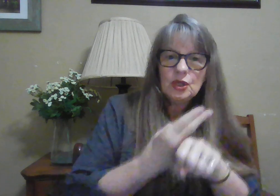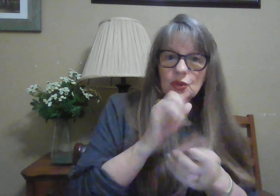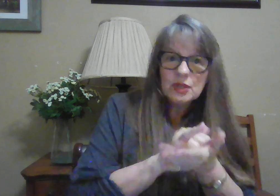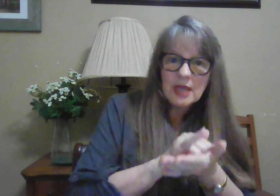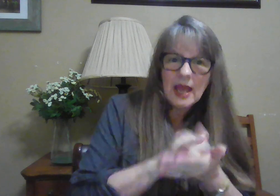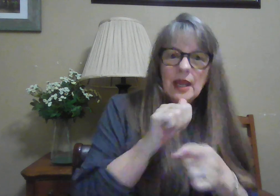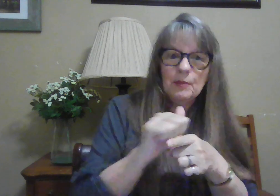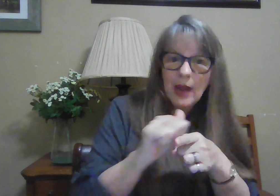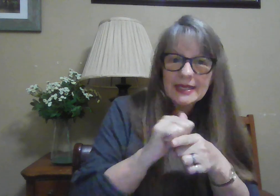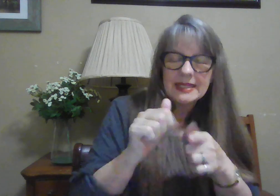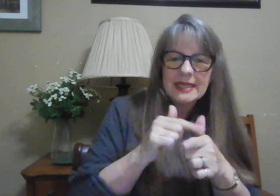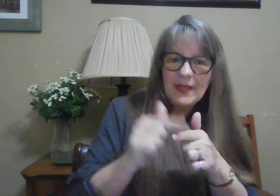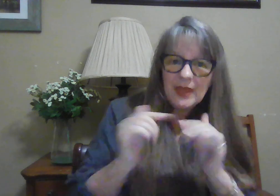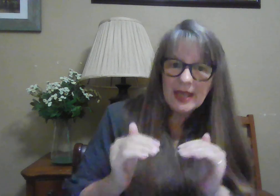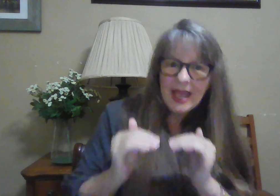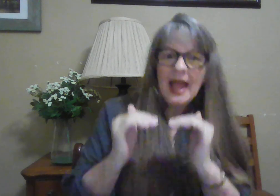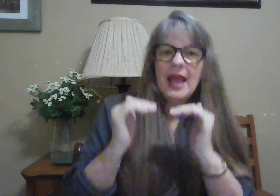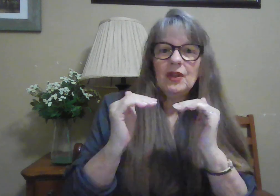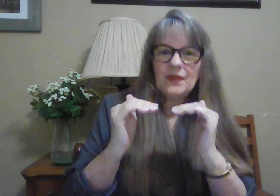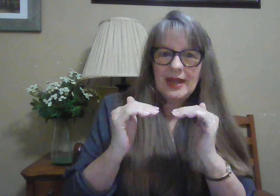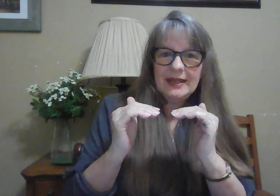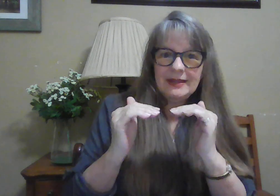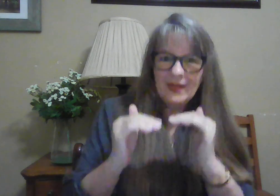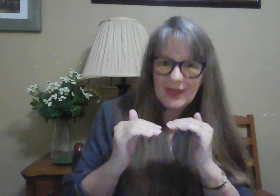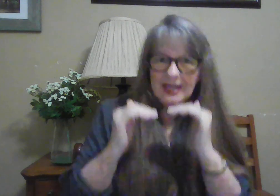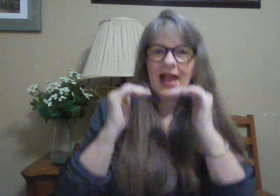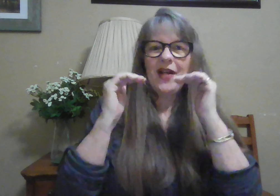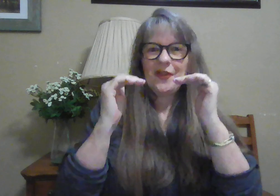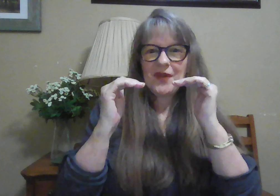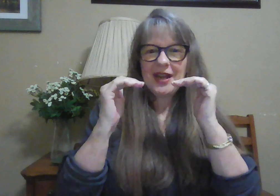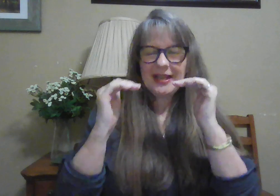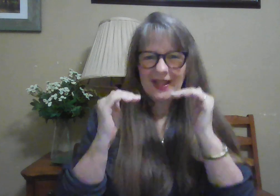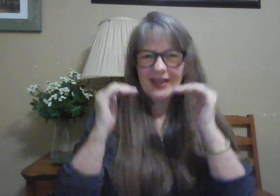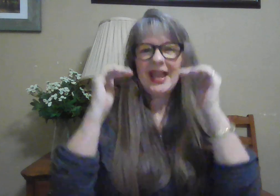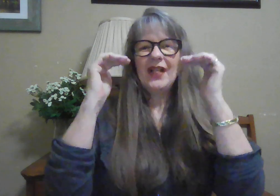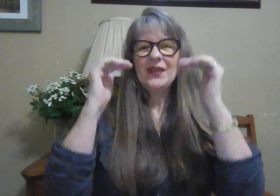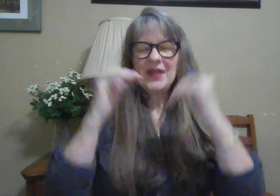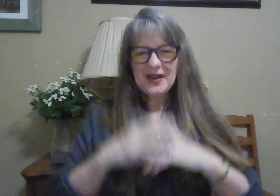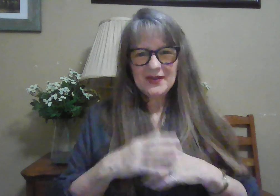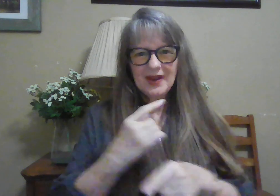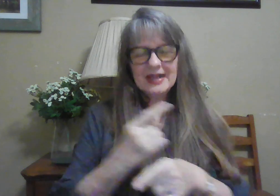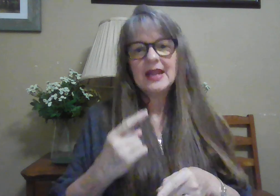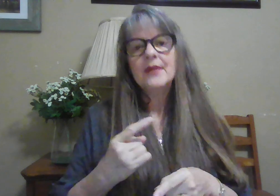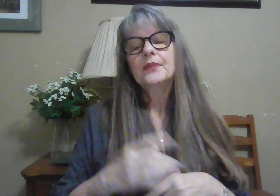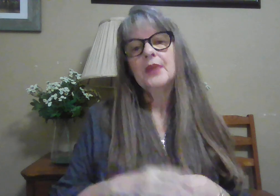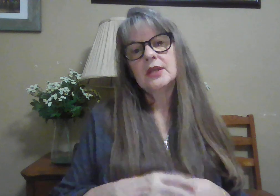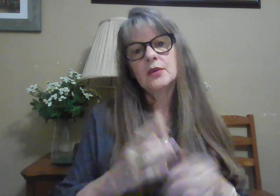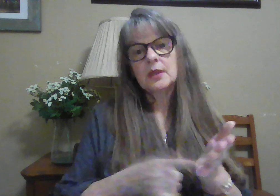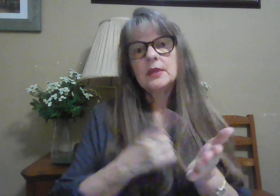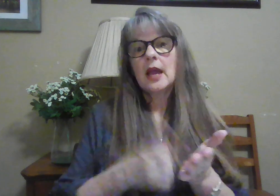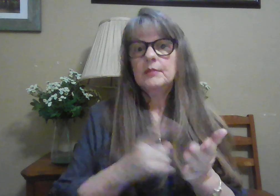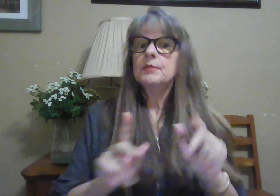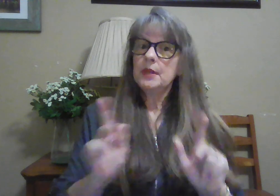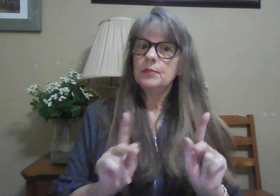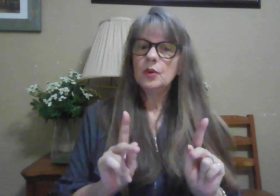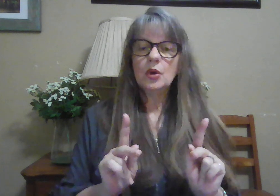use that and practice it, and then elevate it, and then elevate it, and then elevate it, right? And so sometimes people who